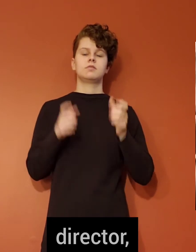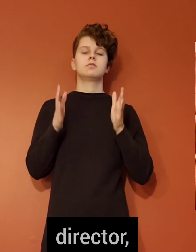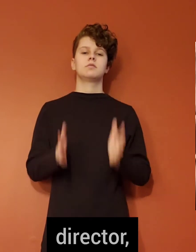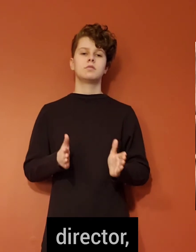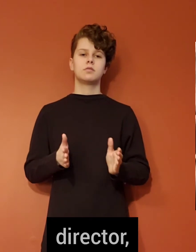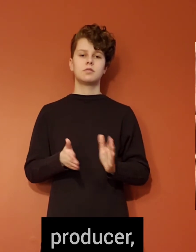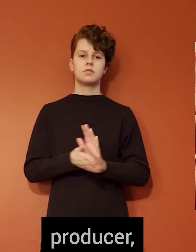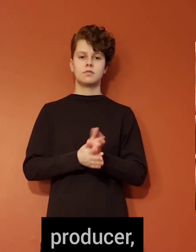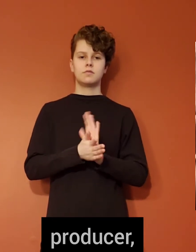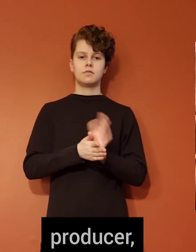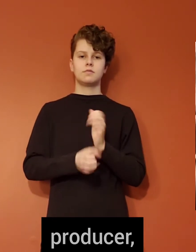producer,